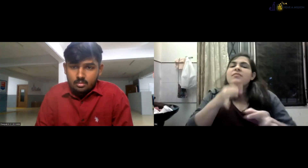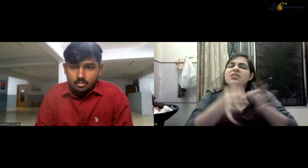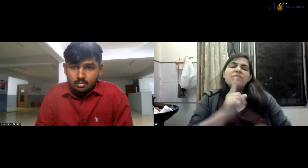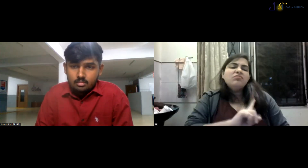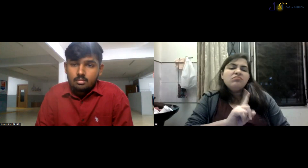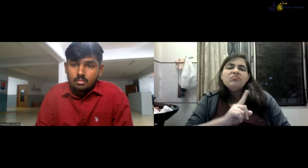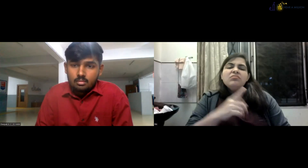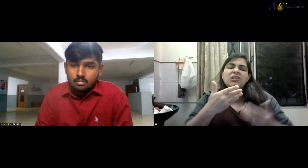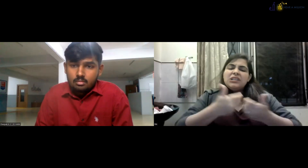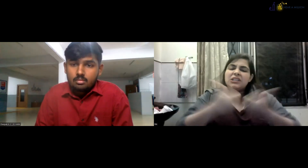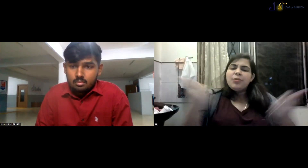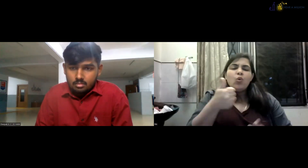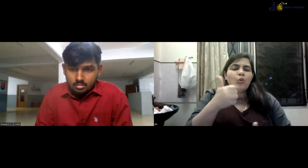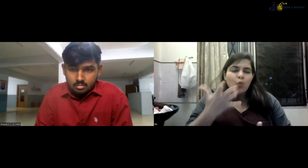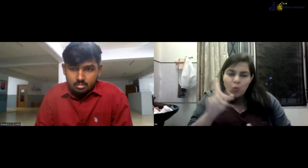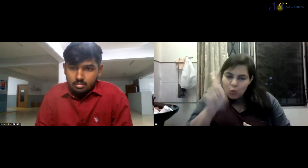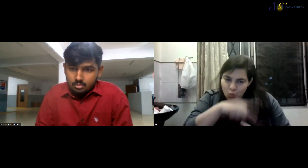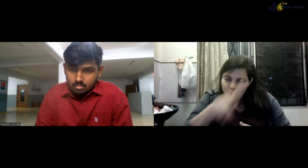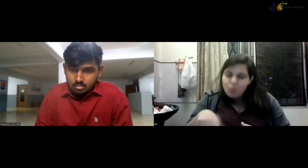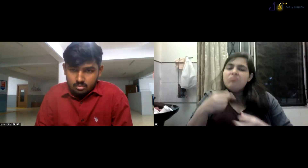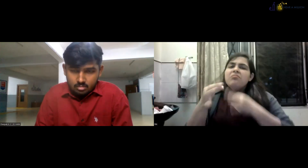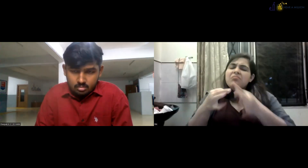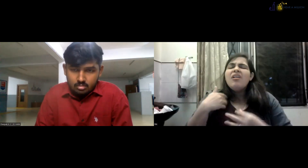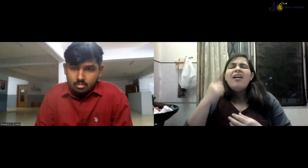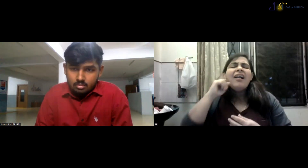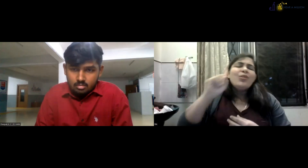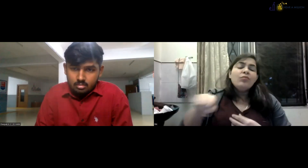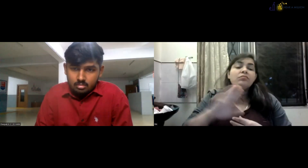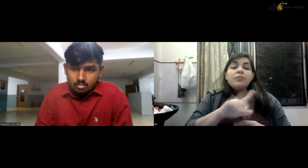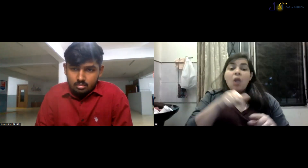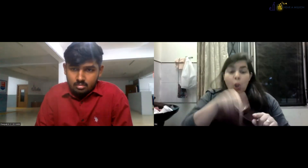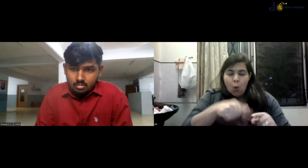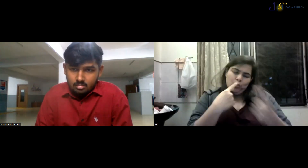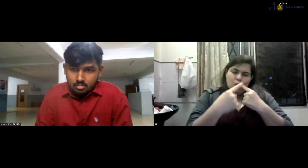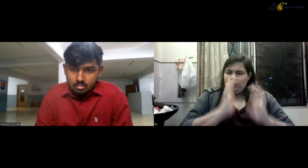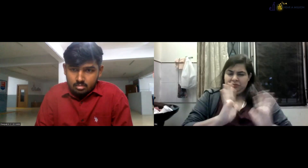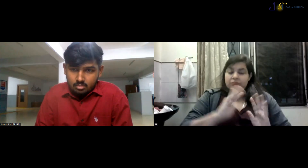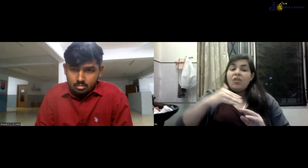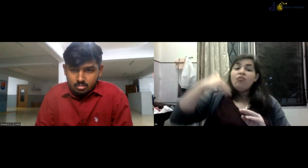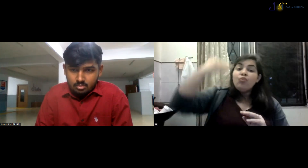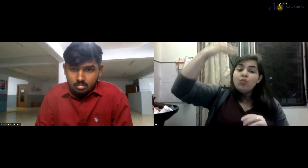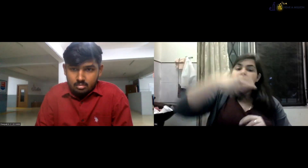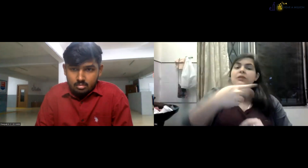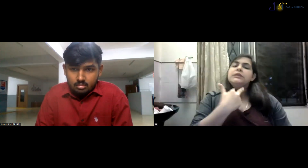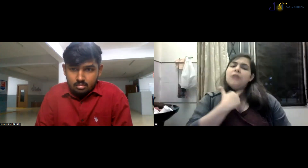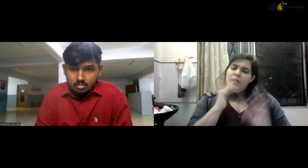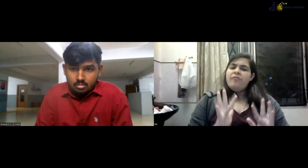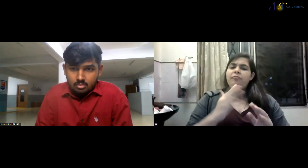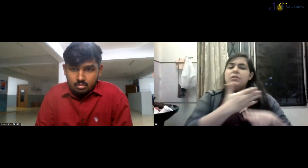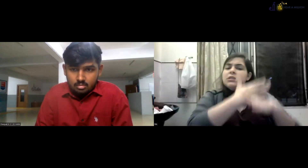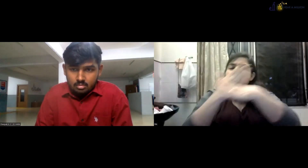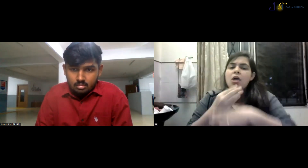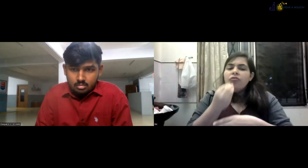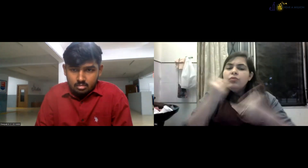teacher told me that my deaf teacher told me that it's not good to eat alone and not sharing your food with other